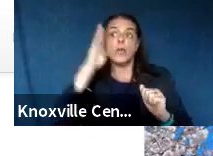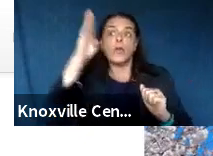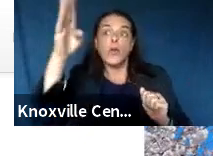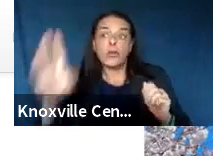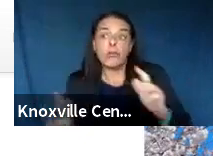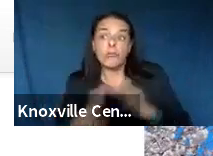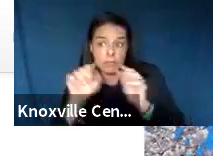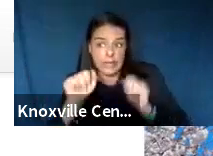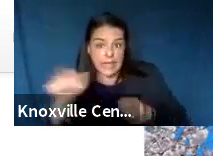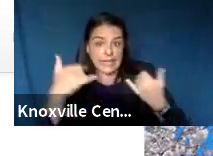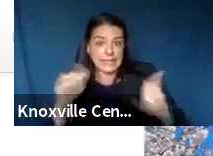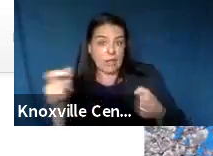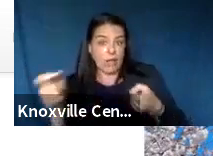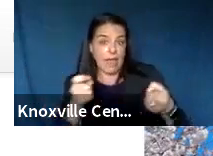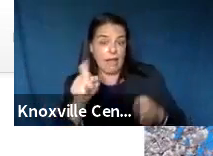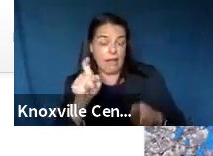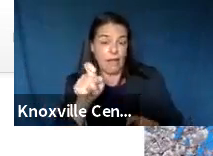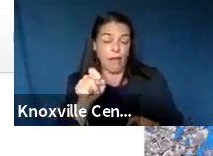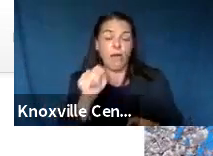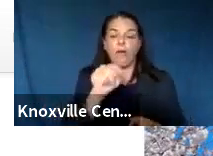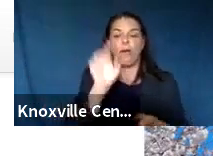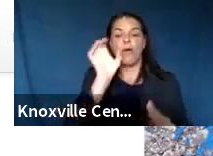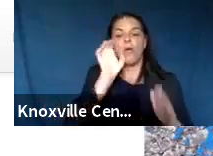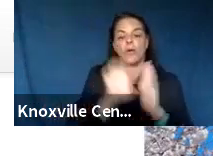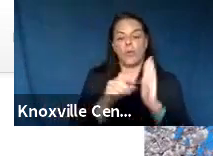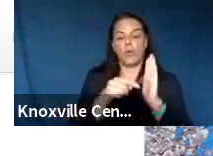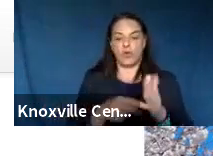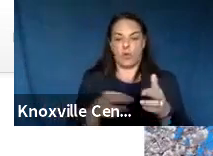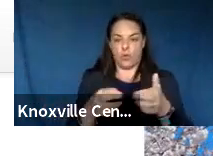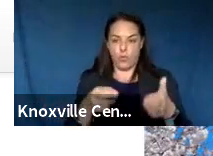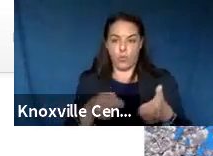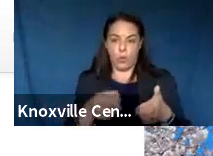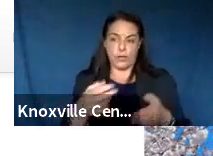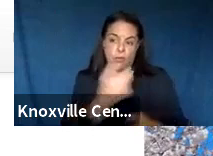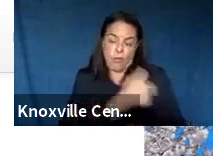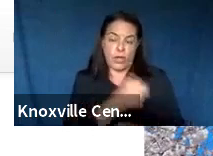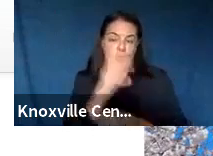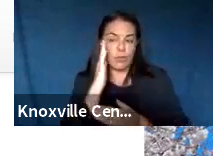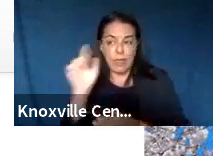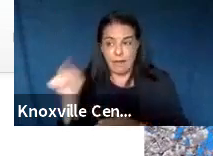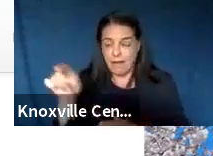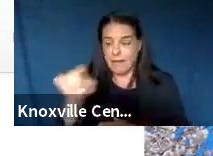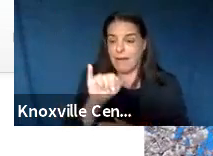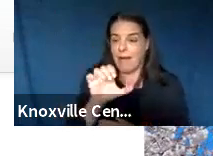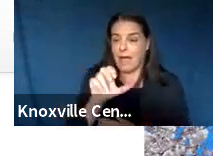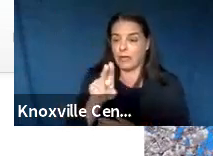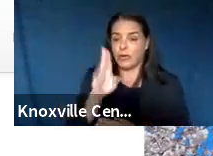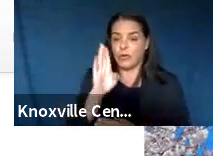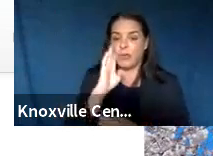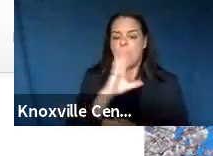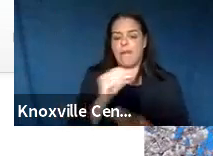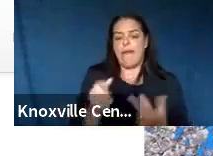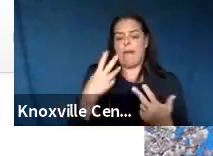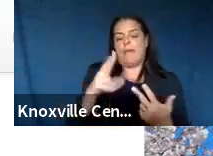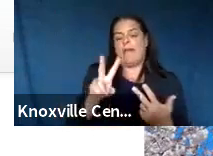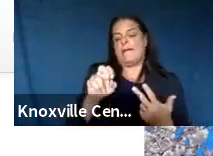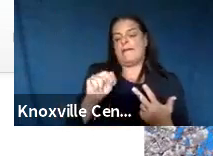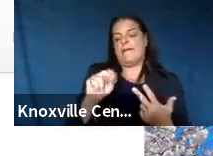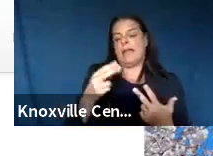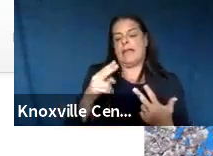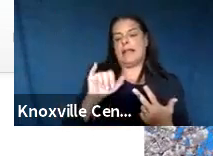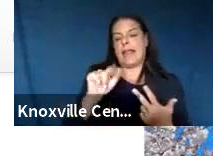capacity. These graphs show the availability of regional hospital beds, ICU beds, and ventilators from our hospital